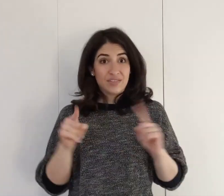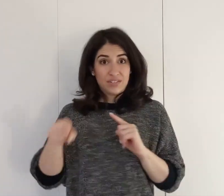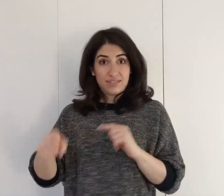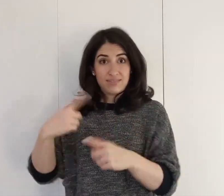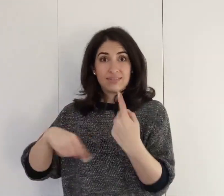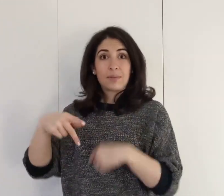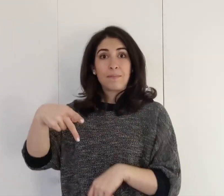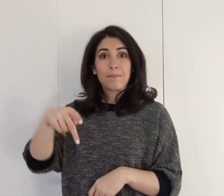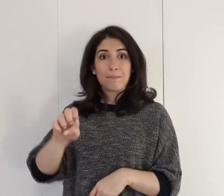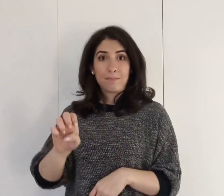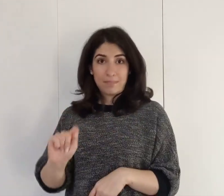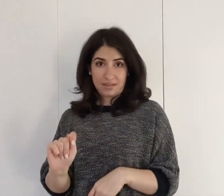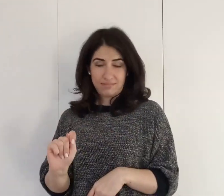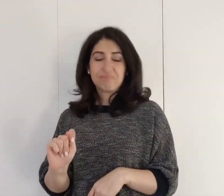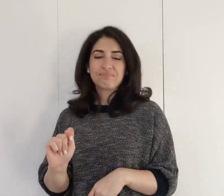It's different from the sign pet.